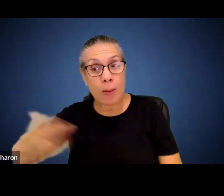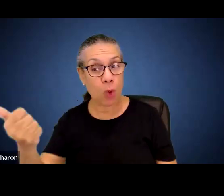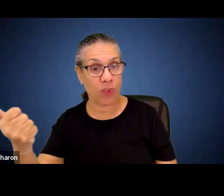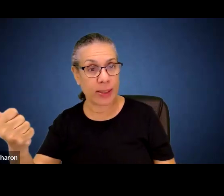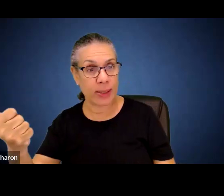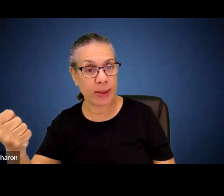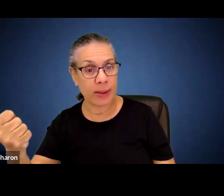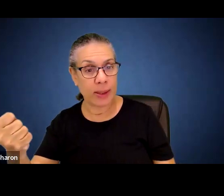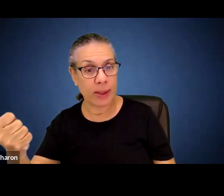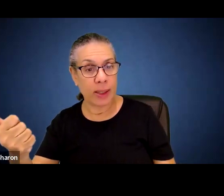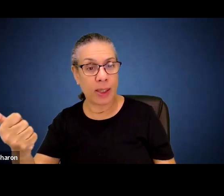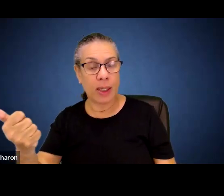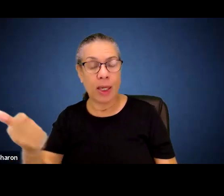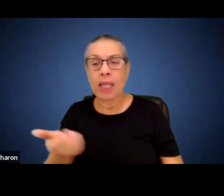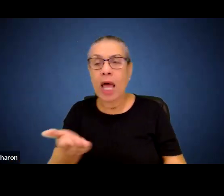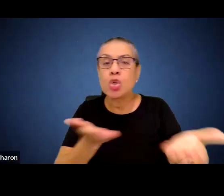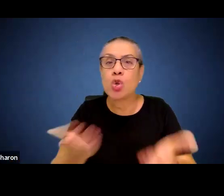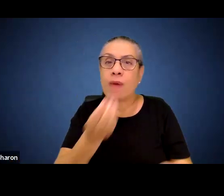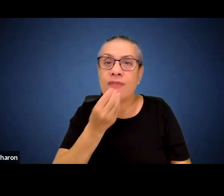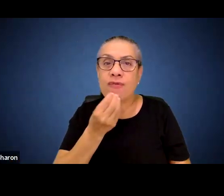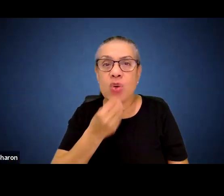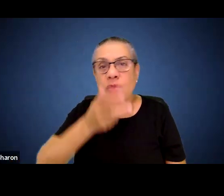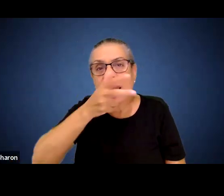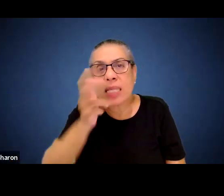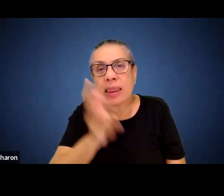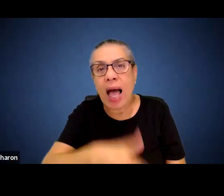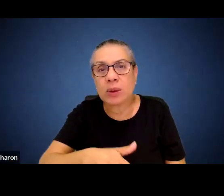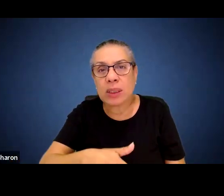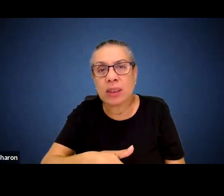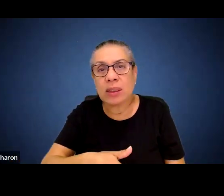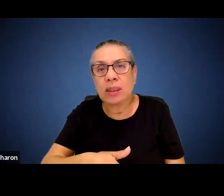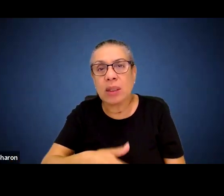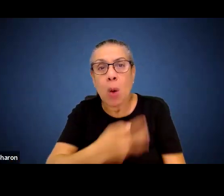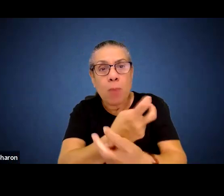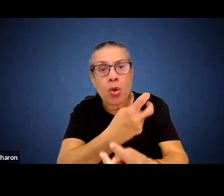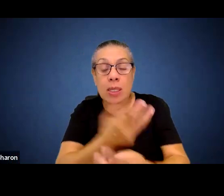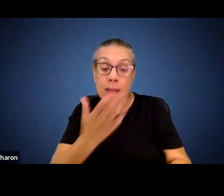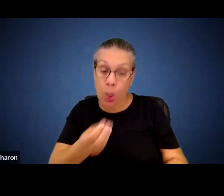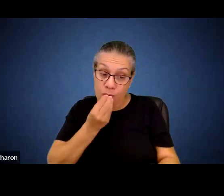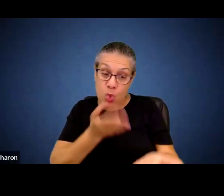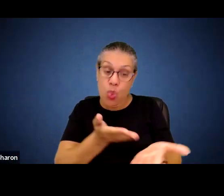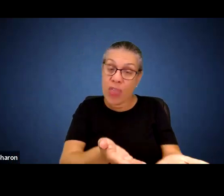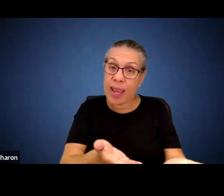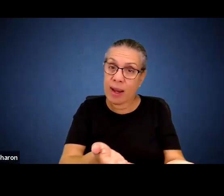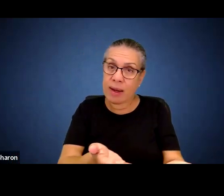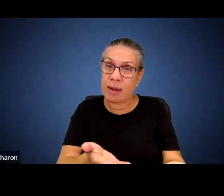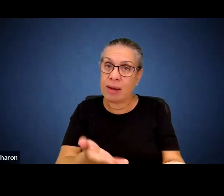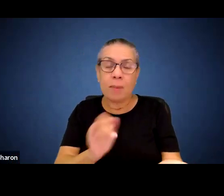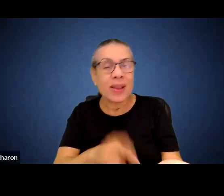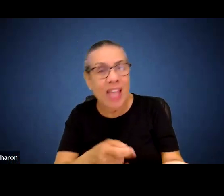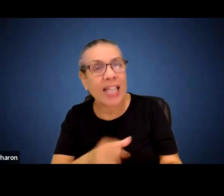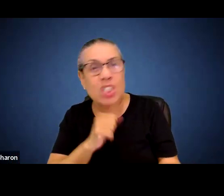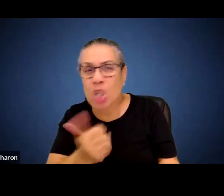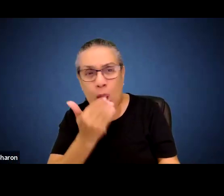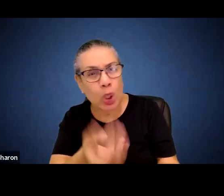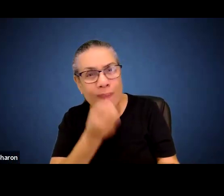give you, it's like serving food that is spoiled. And it's like, there may be, the food may be there, but at some point, like that's not good food